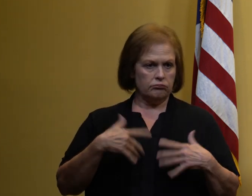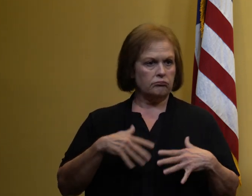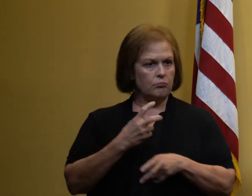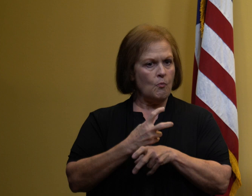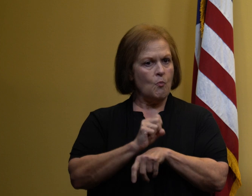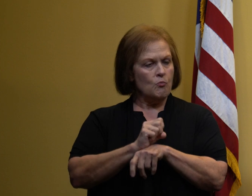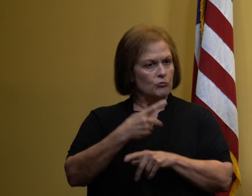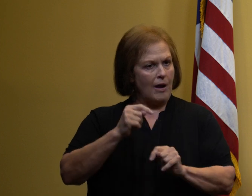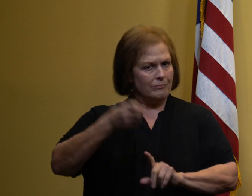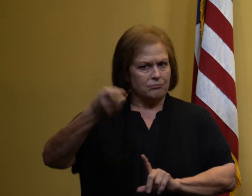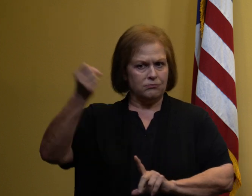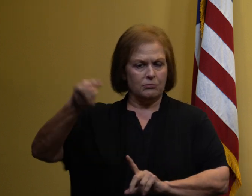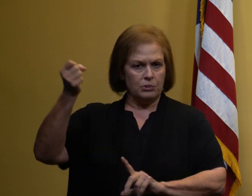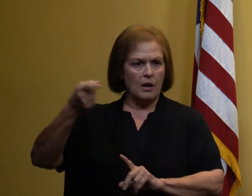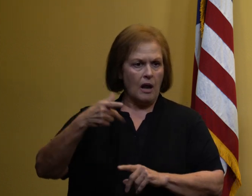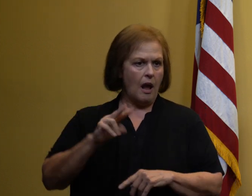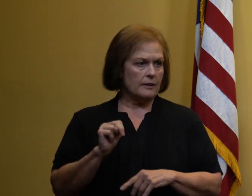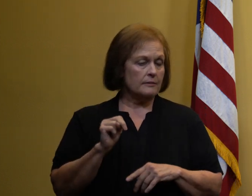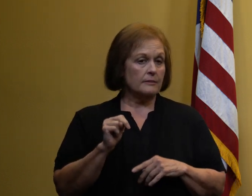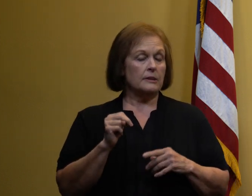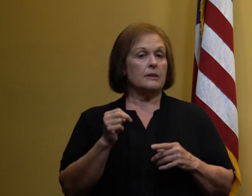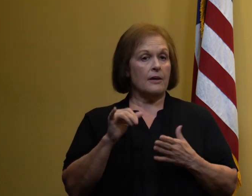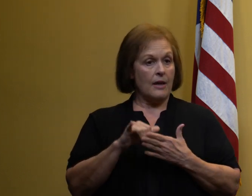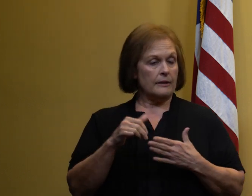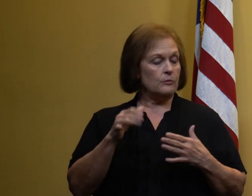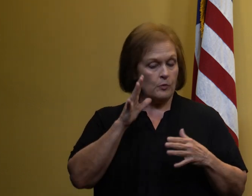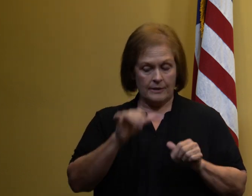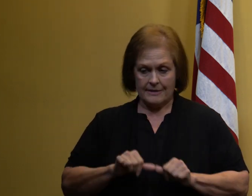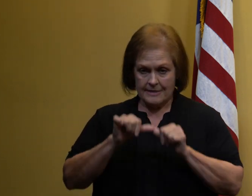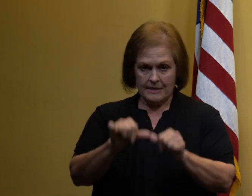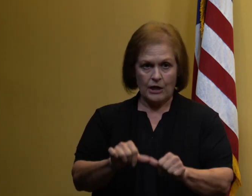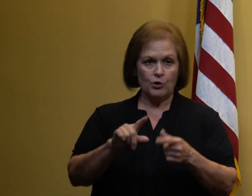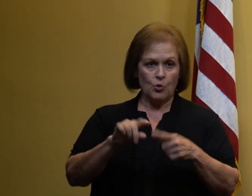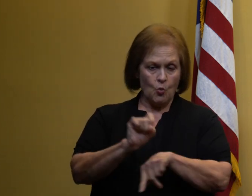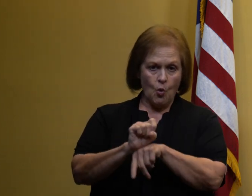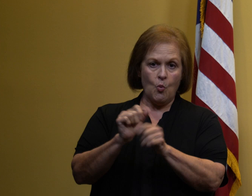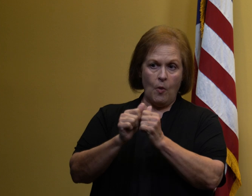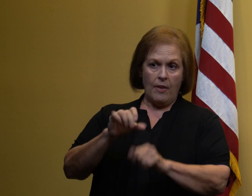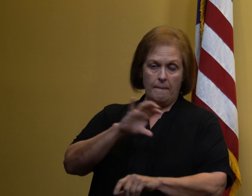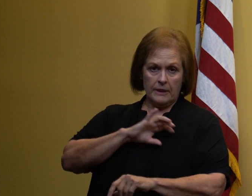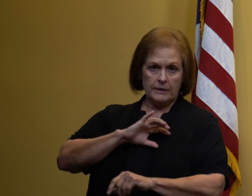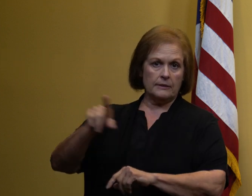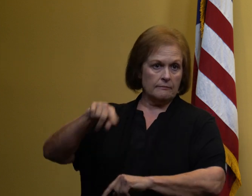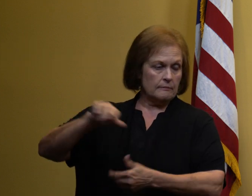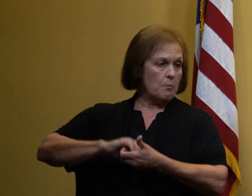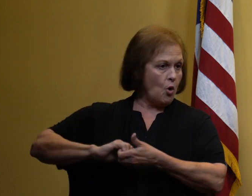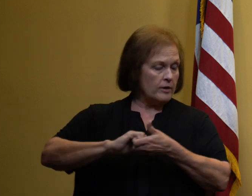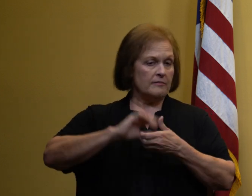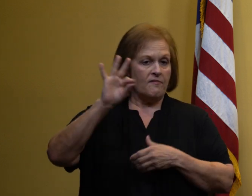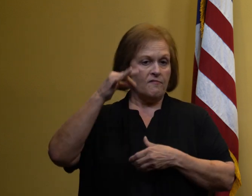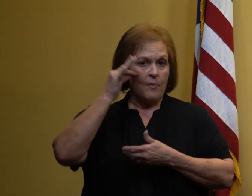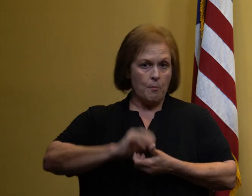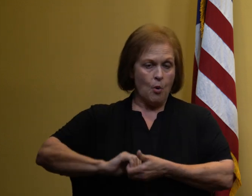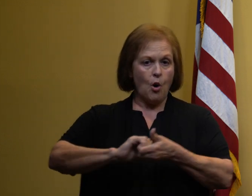right direction. And we'll continue in that unified command, working with our law enforcement partners, federal